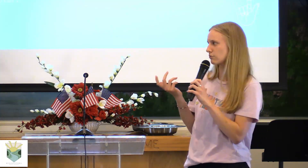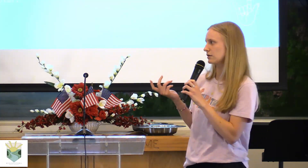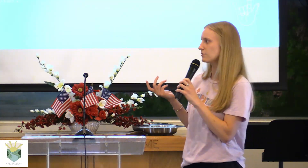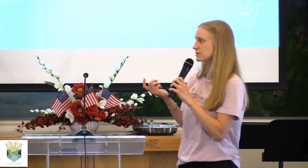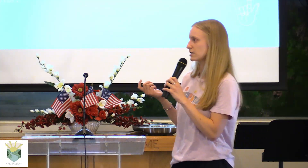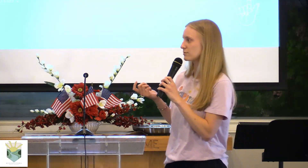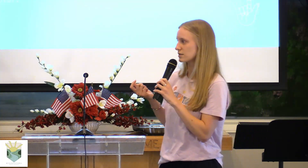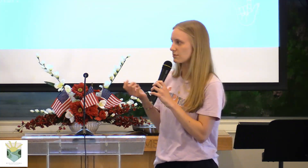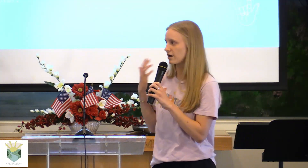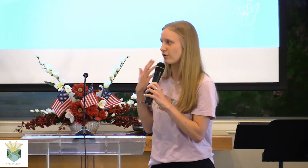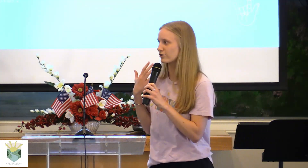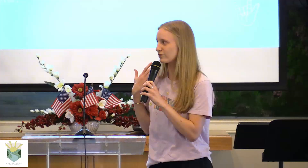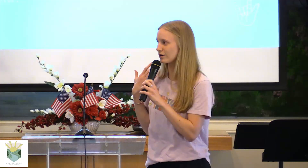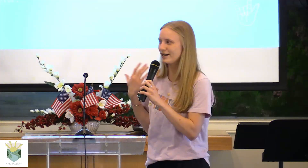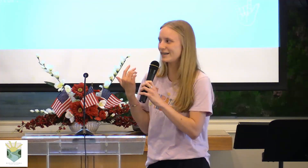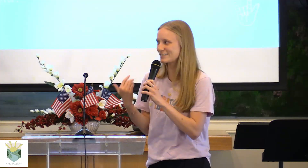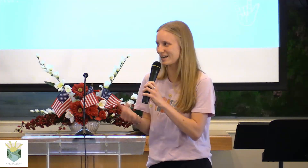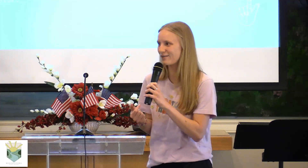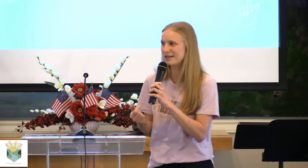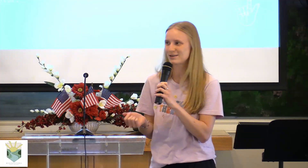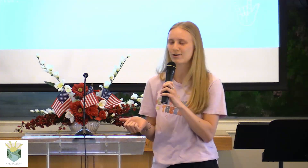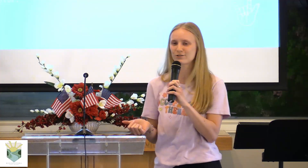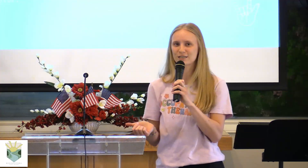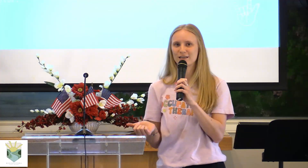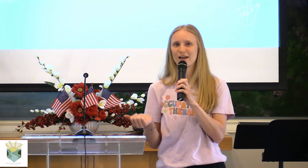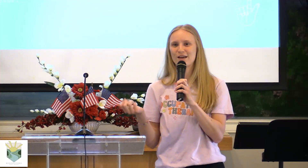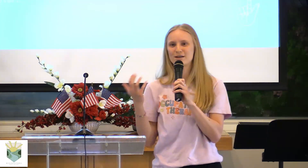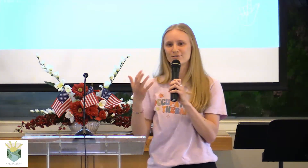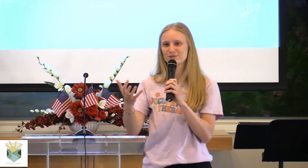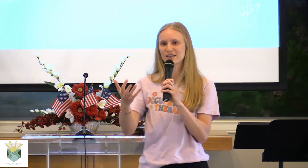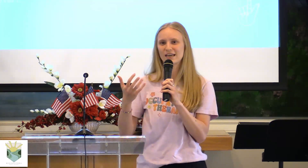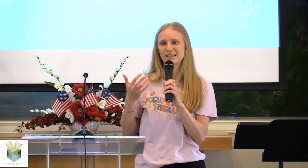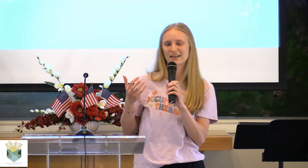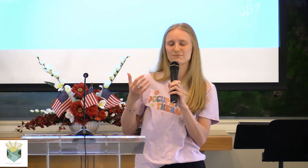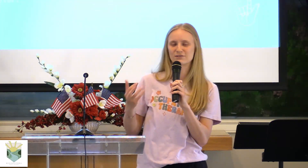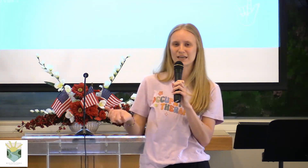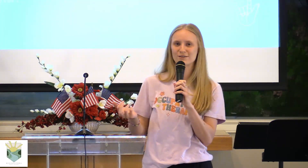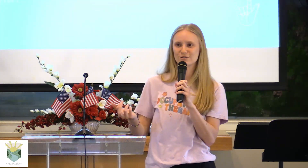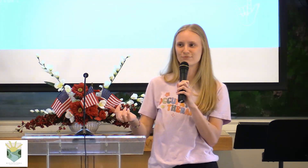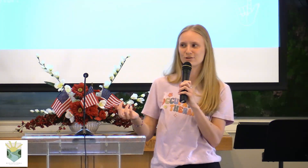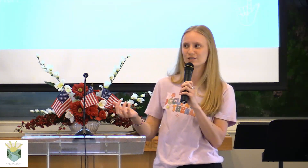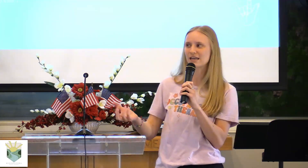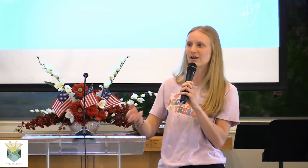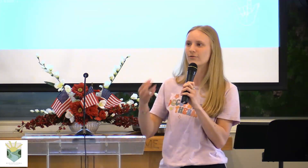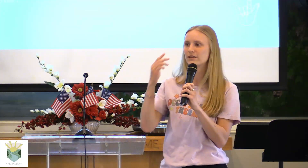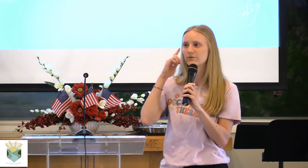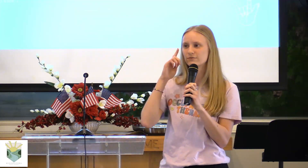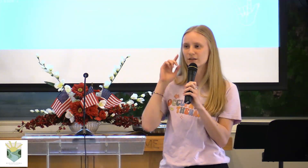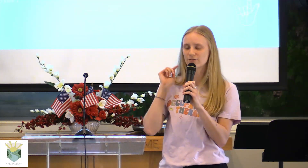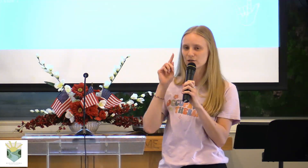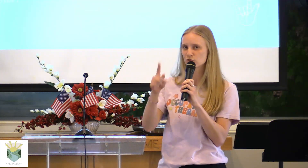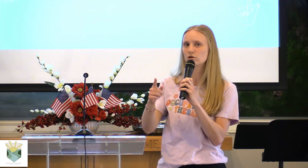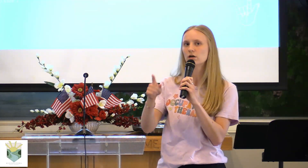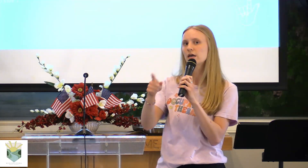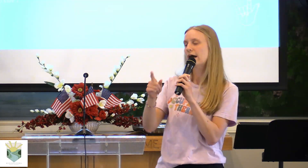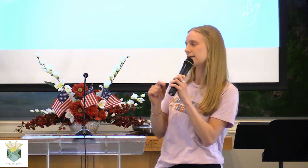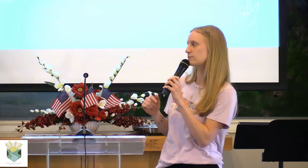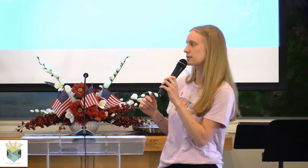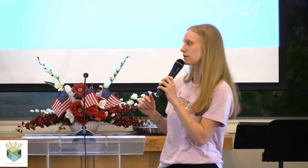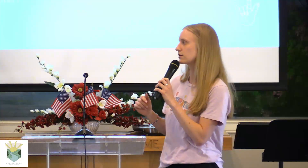lips sometimes and I'm not hard of hearing. So it's harder to understand that communication when you're taking away the visual aspect of it.